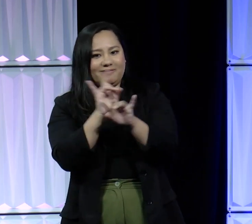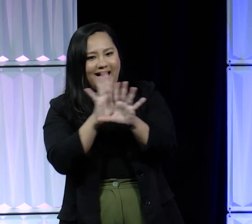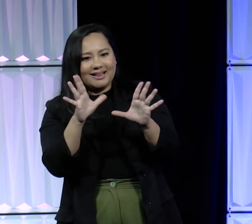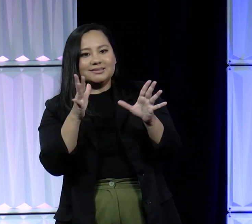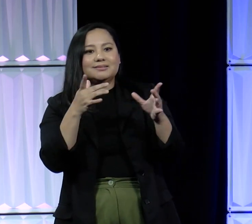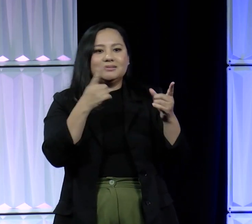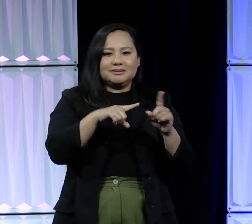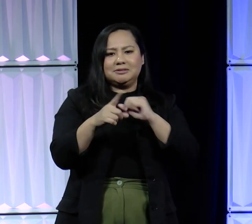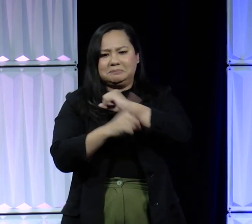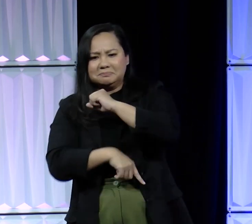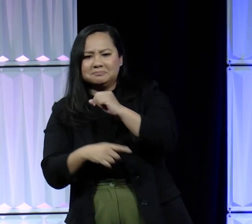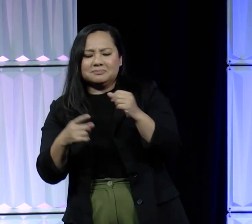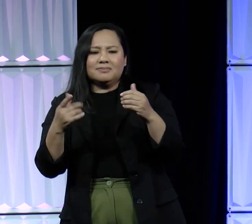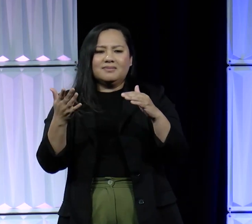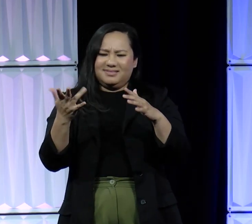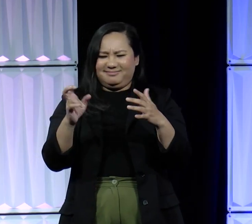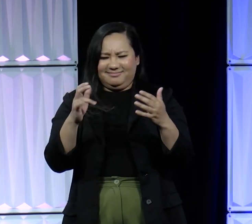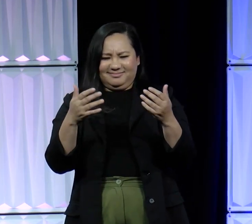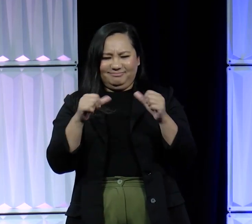non-punitive accountability.